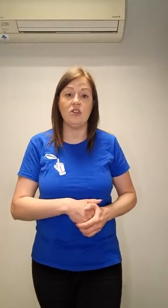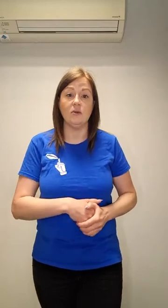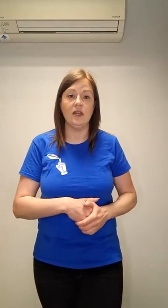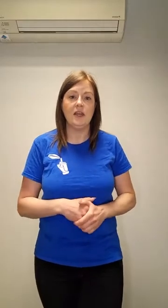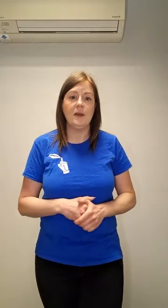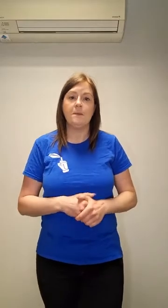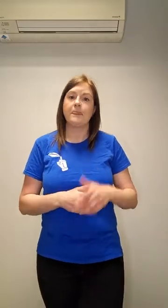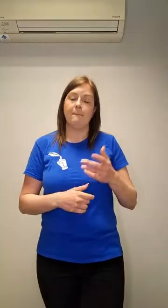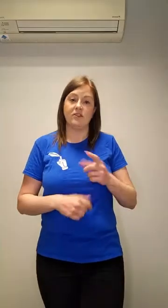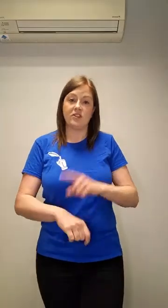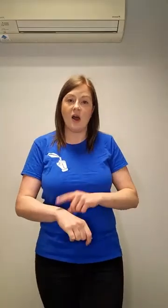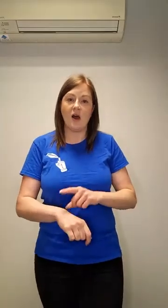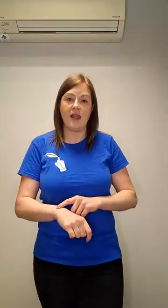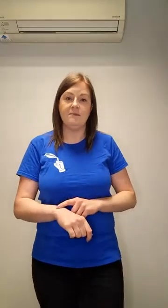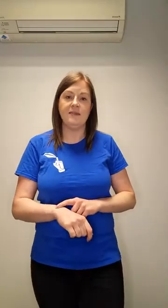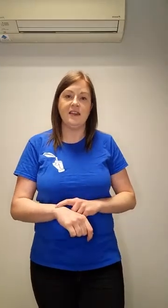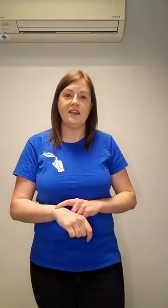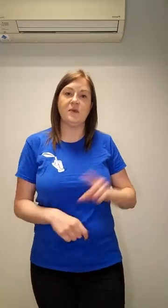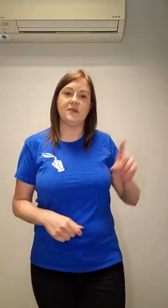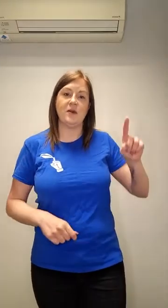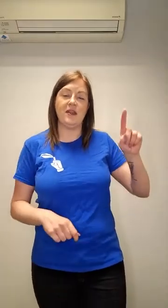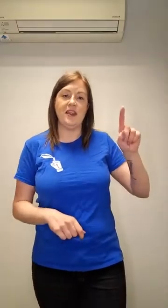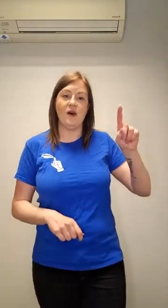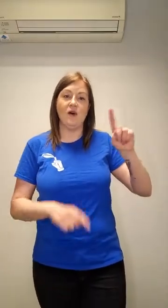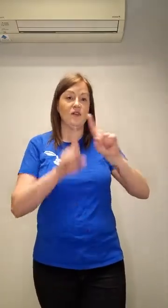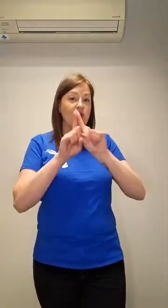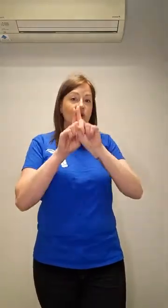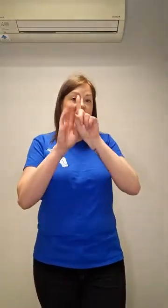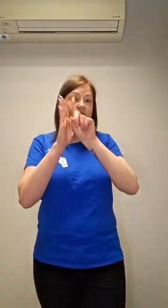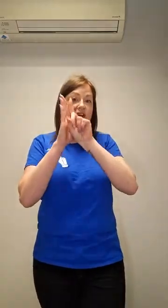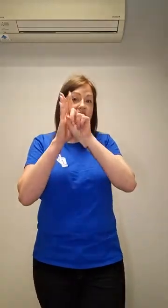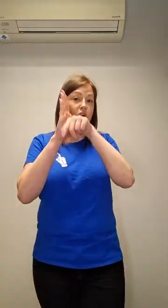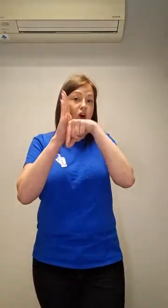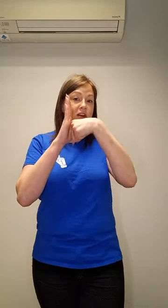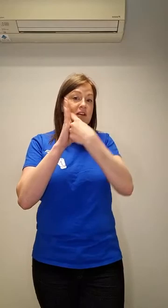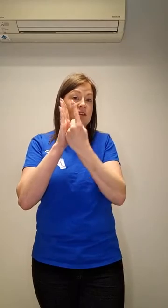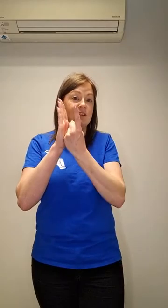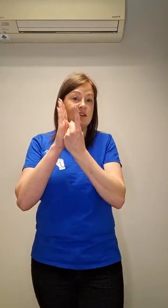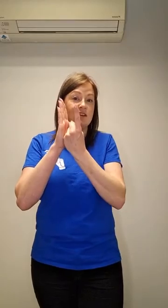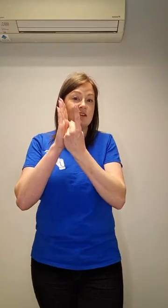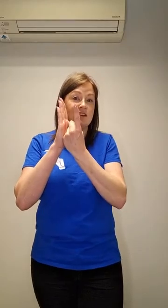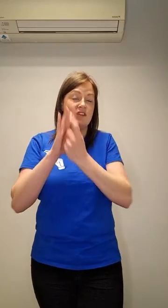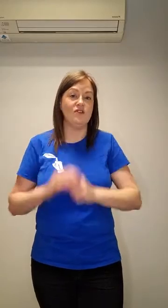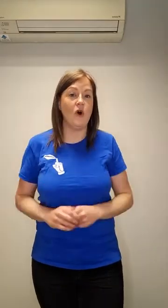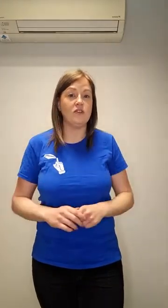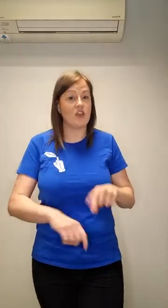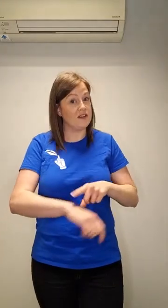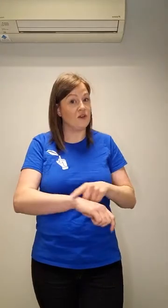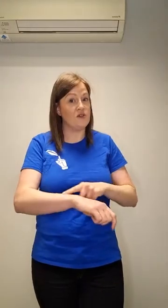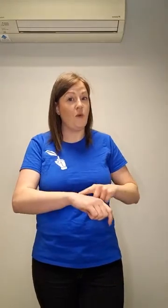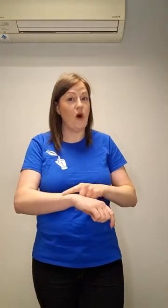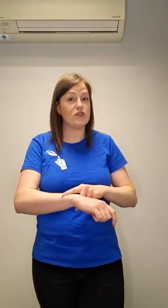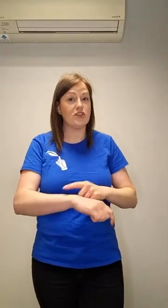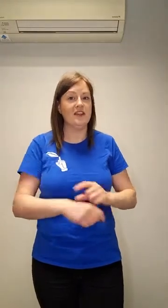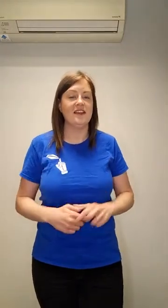too. But the time can also be on your clock, not just on your watch.